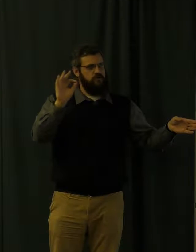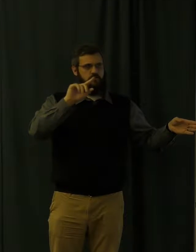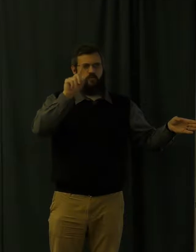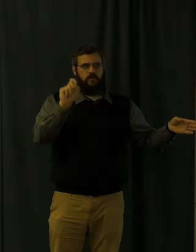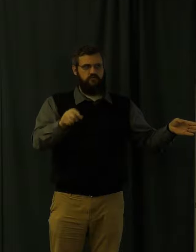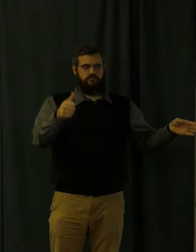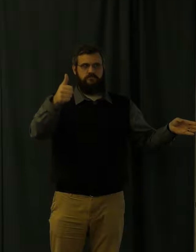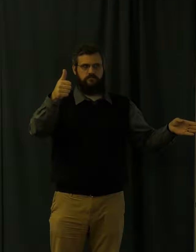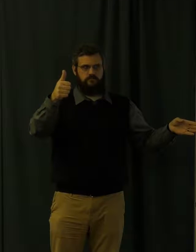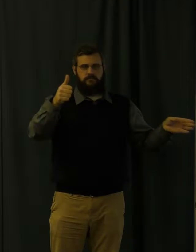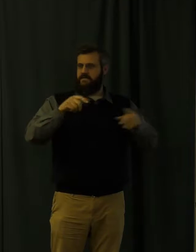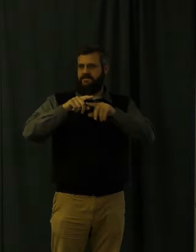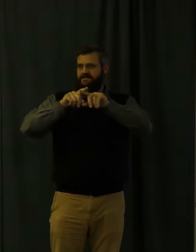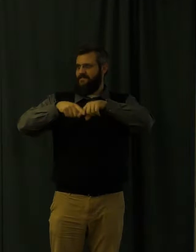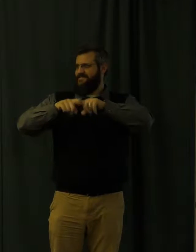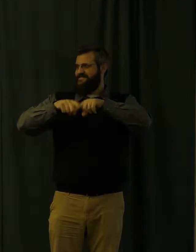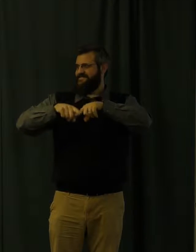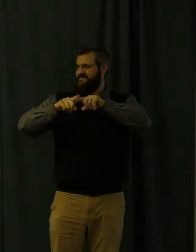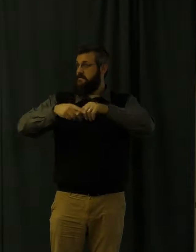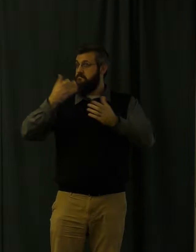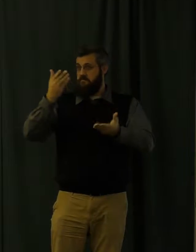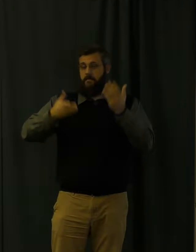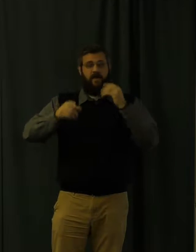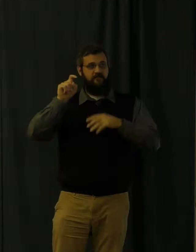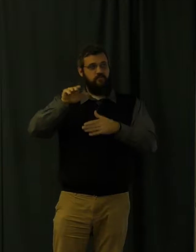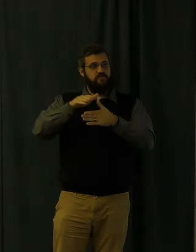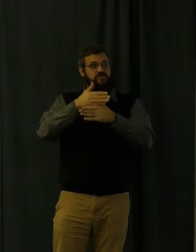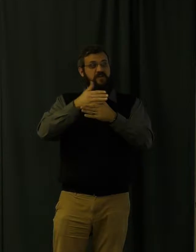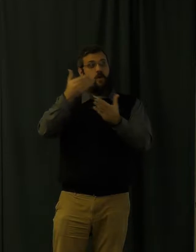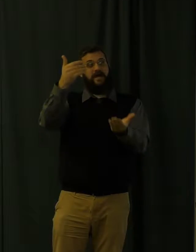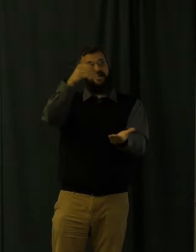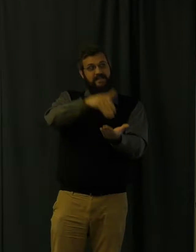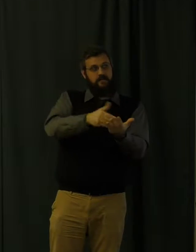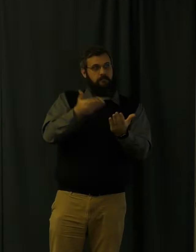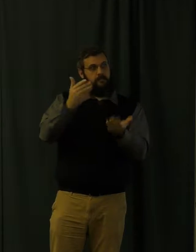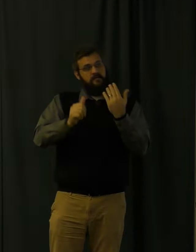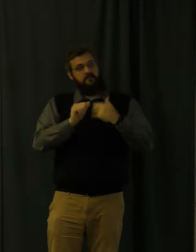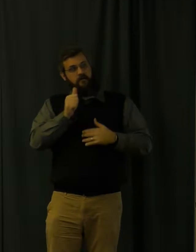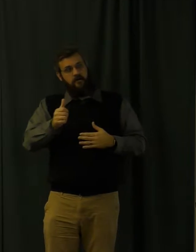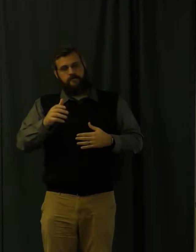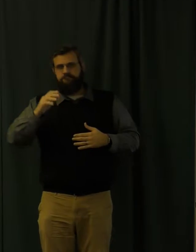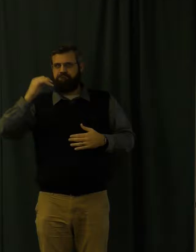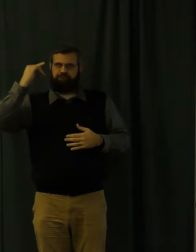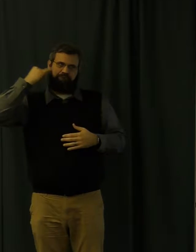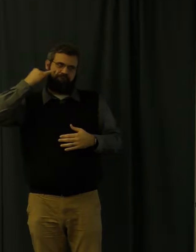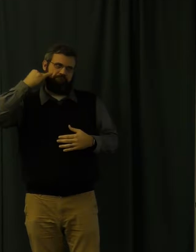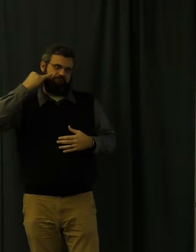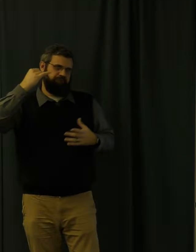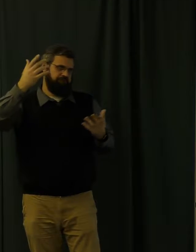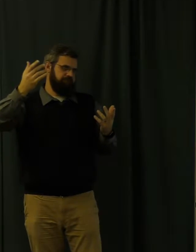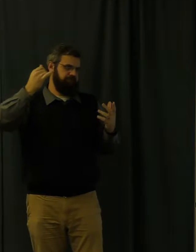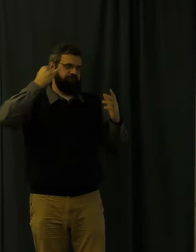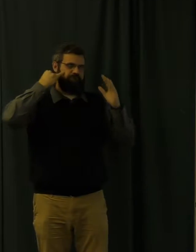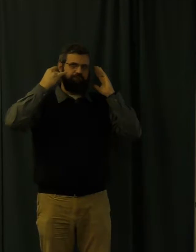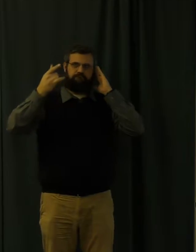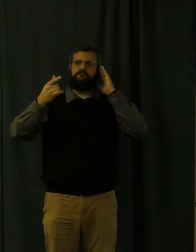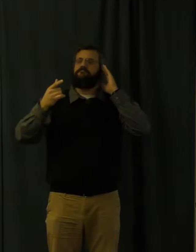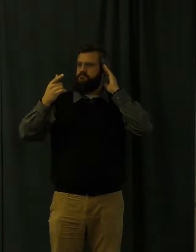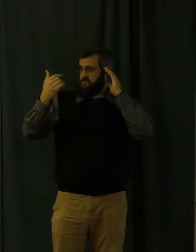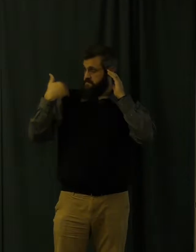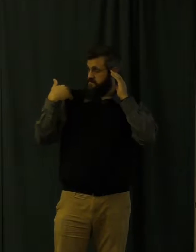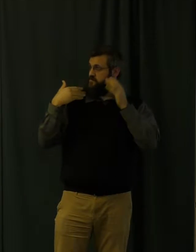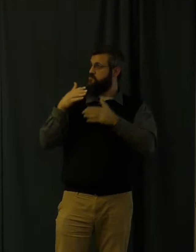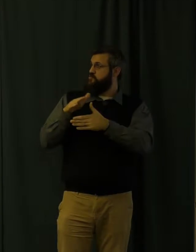So, it depends. You might have to reshare it, but you might not have to. So if you shared a